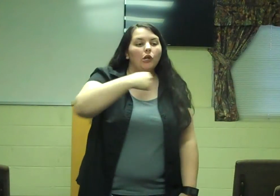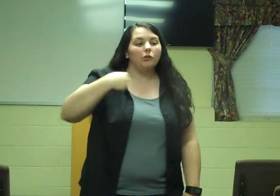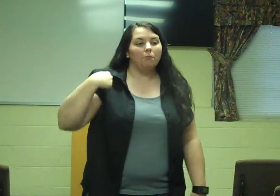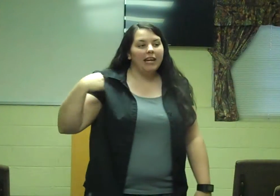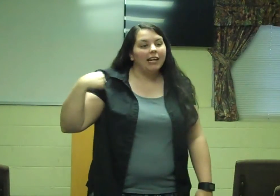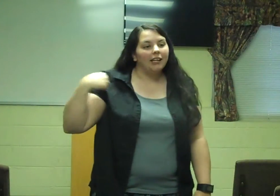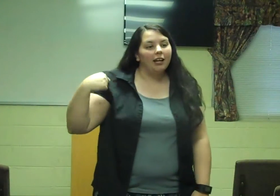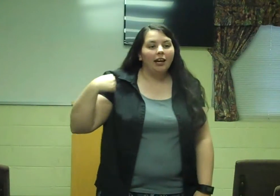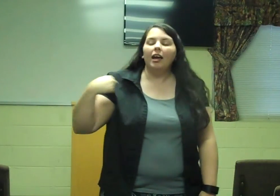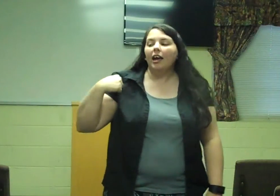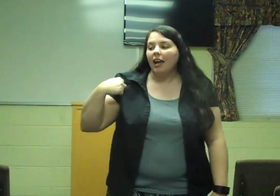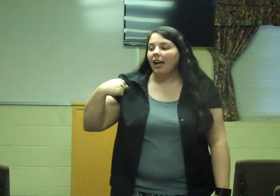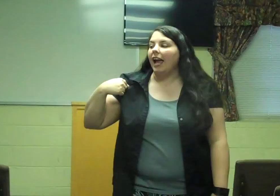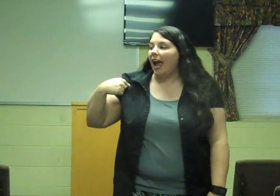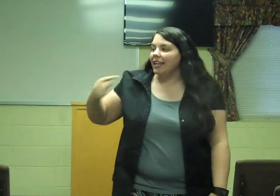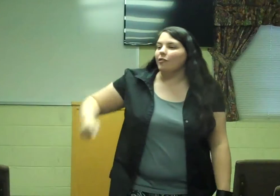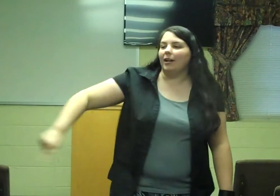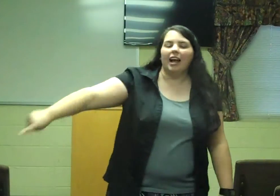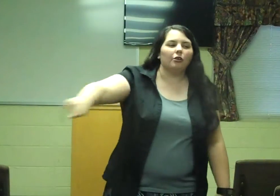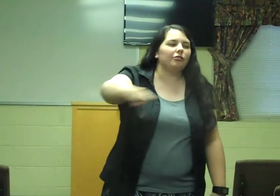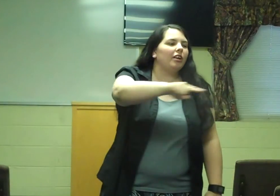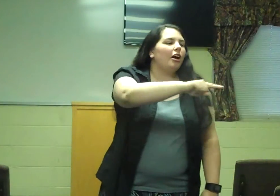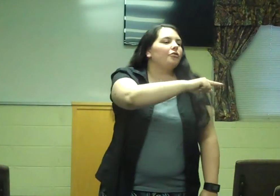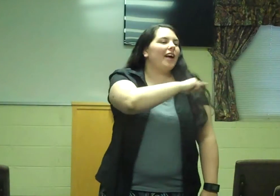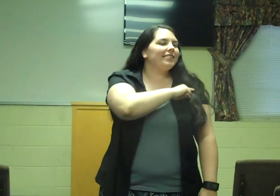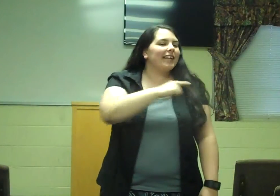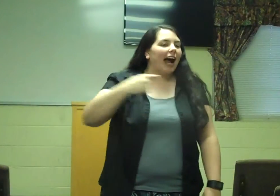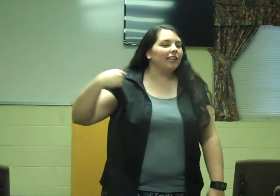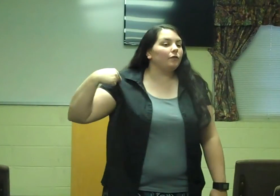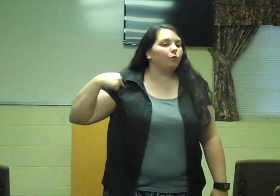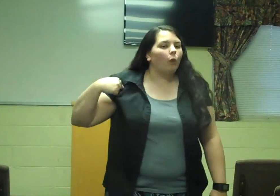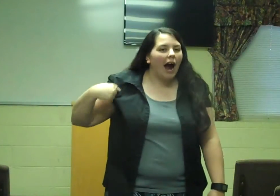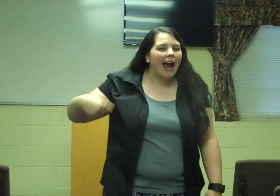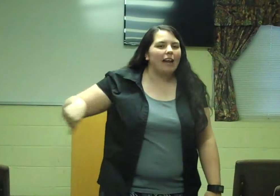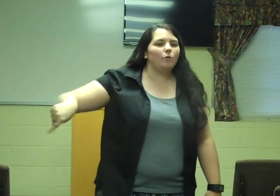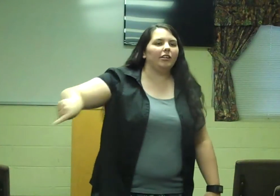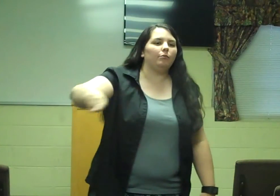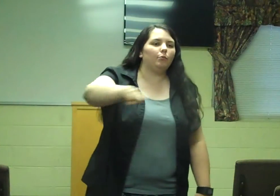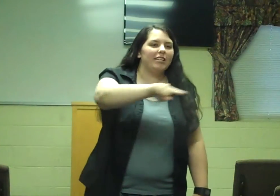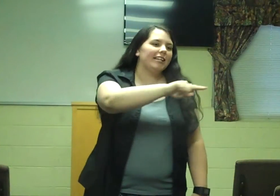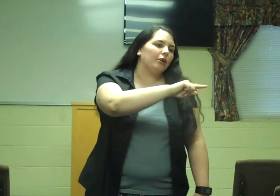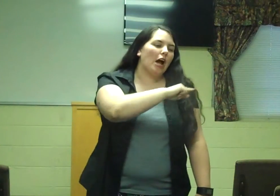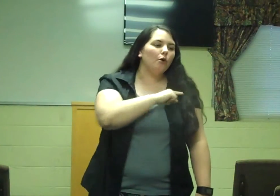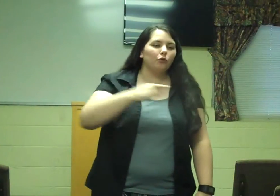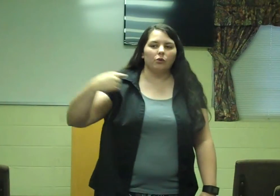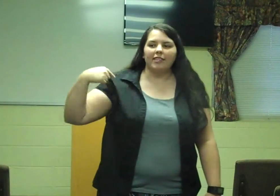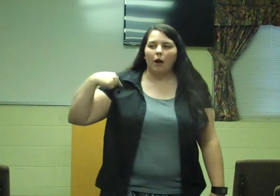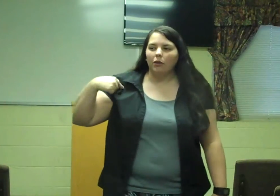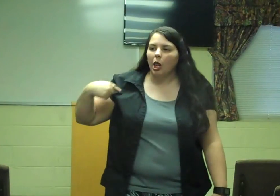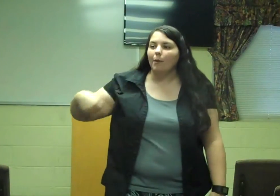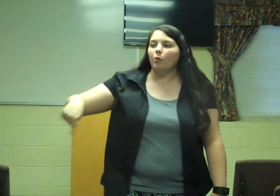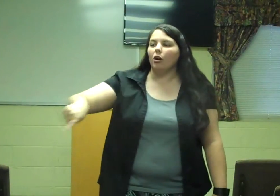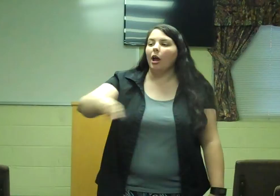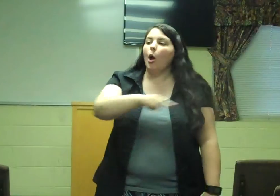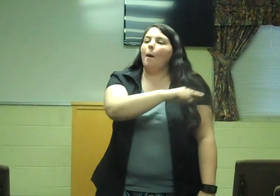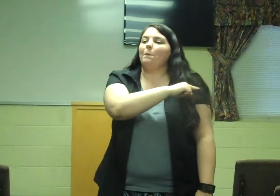includes me and everybody else. So that's kind of why we tend to go towards that one a little bit more,